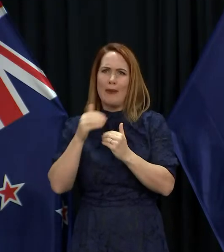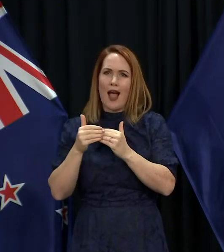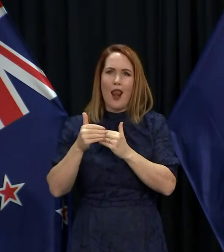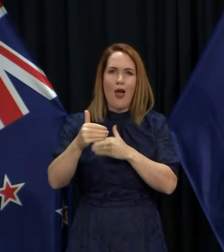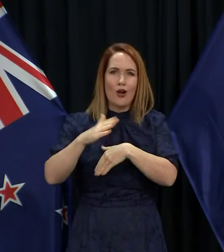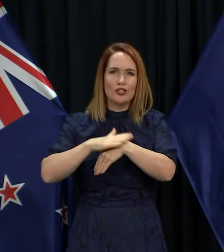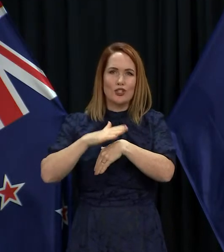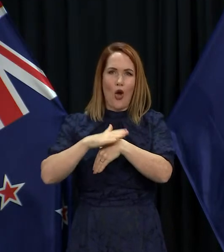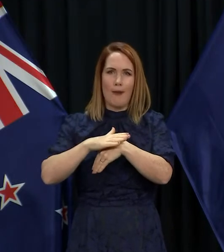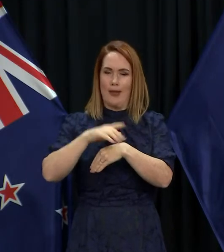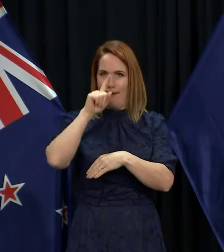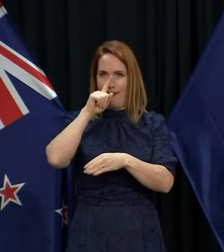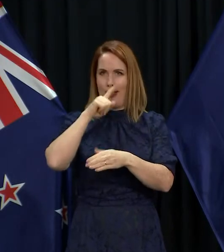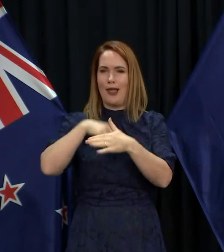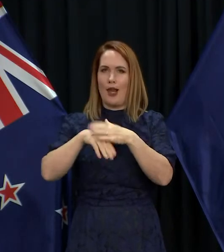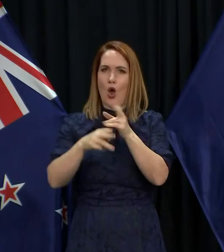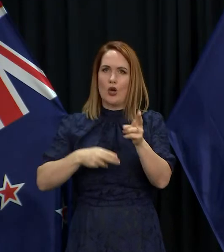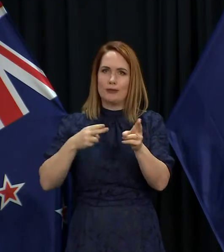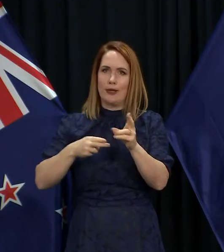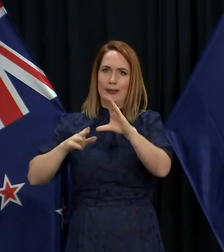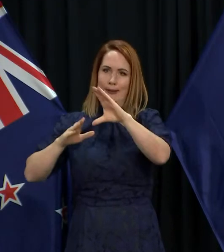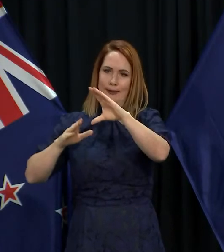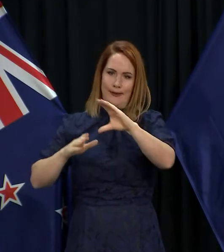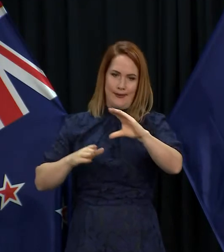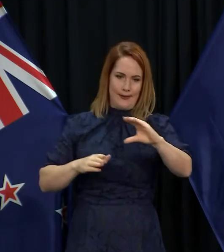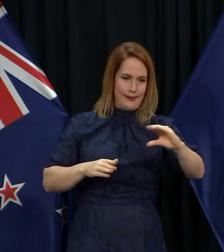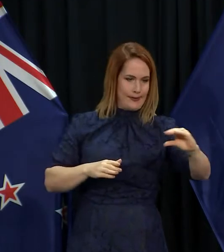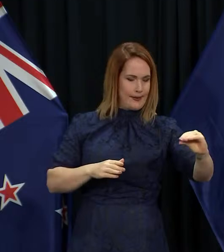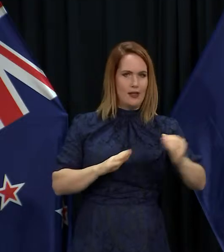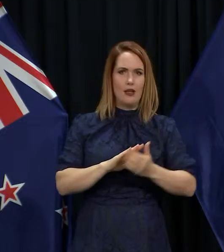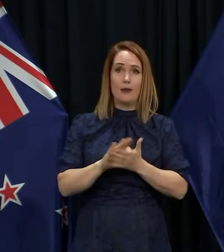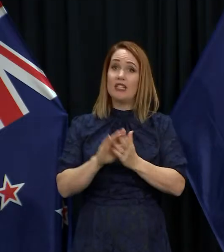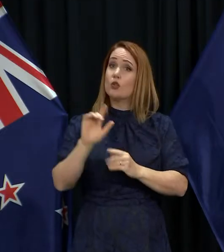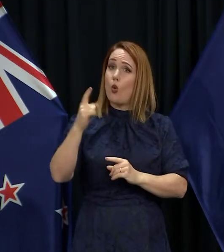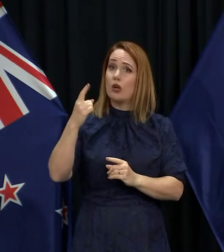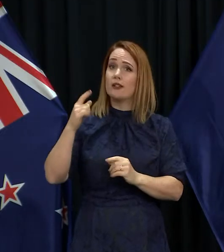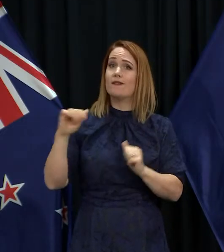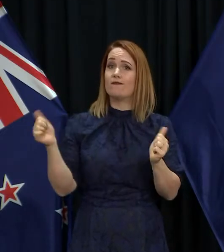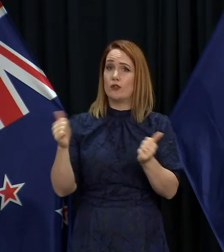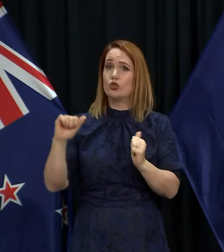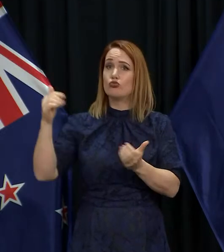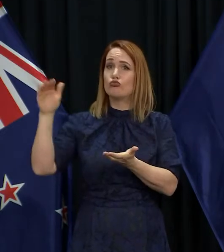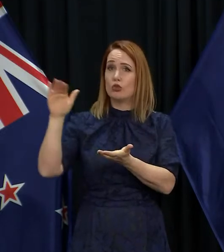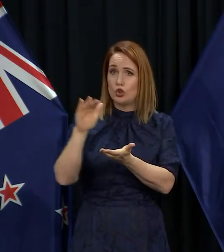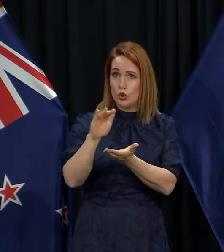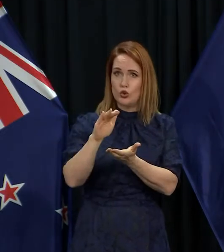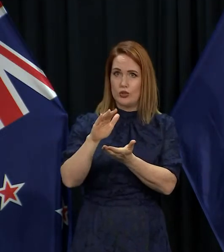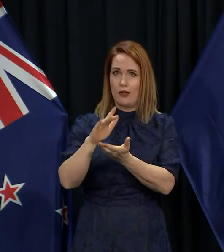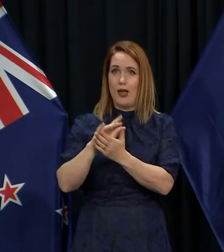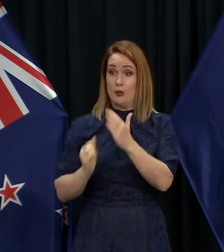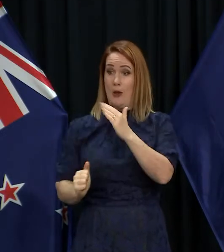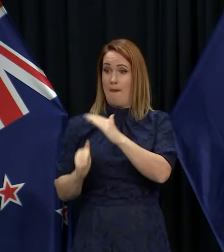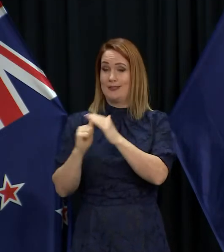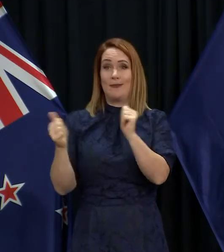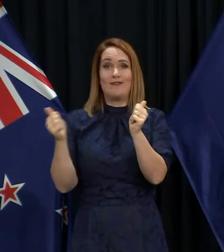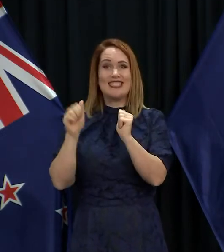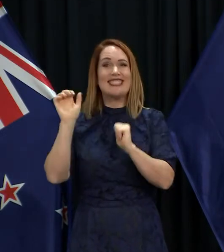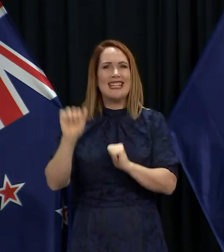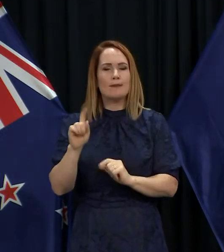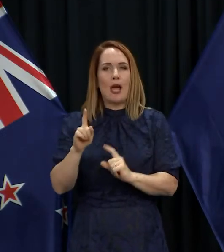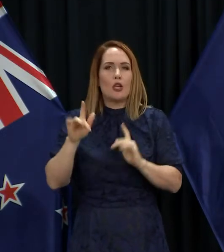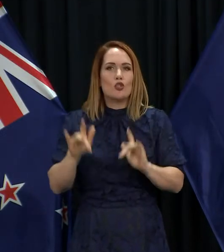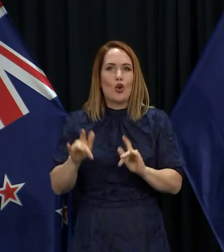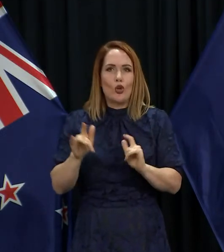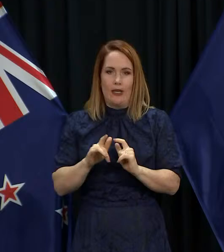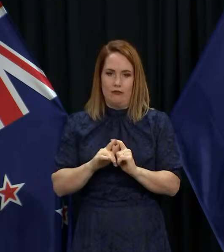hospital. And that means, you know, Aucklanders, yes, it has come down off the peak of its Omicron wave, but it's not out of the woods yet.